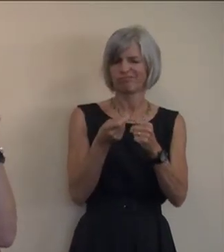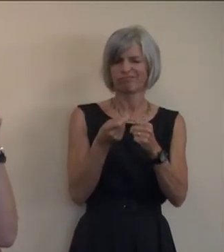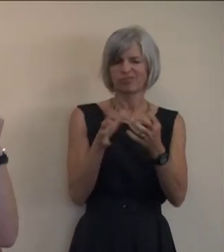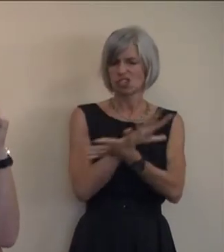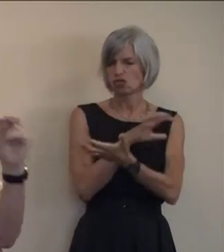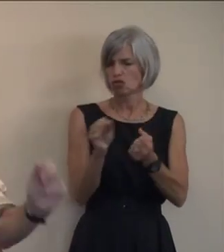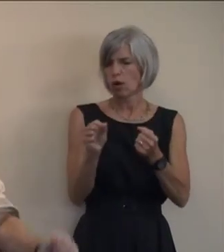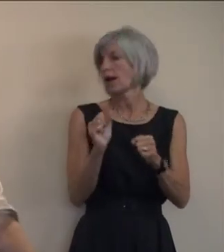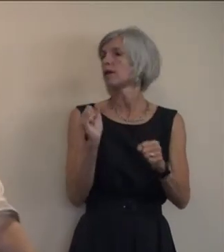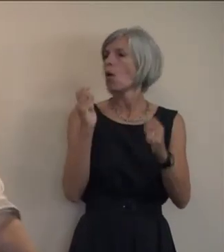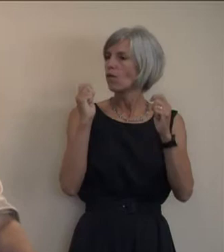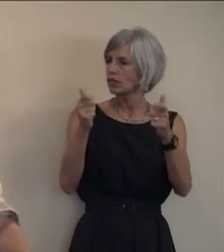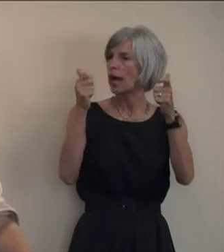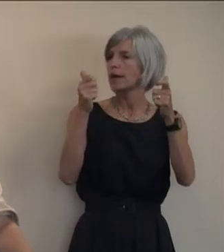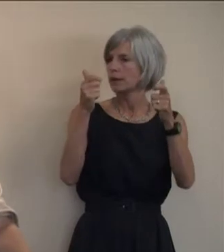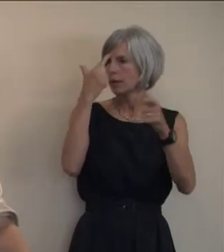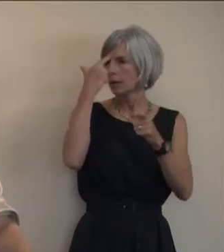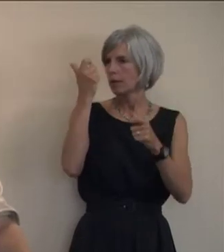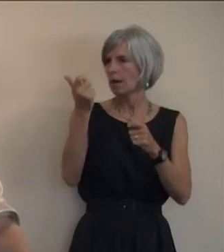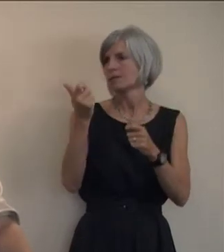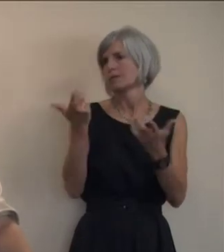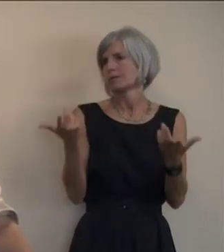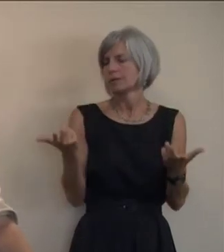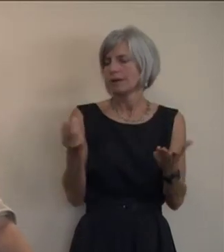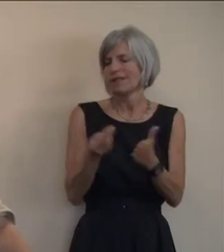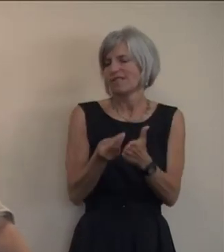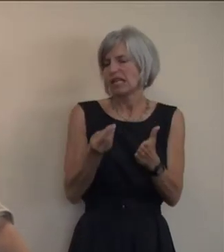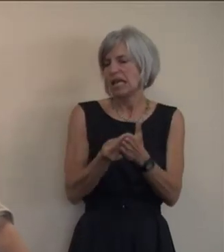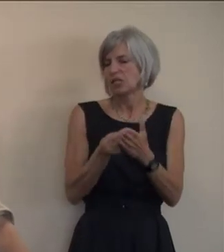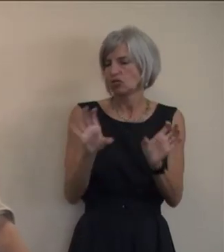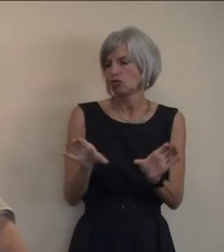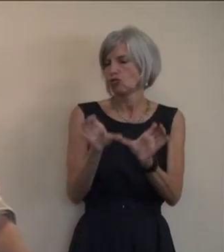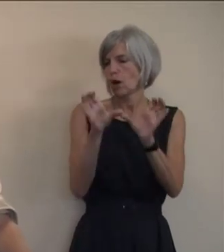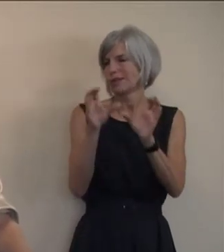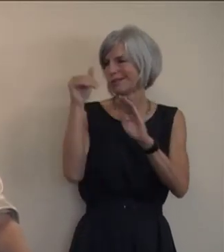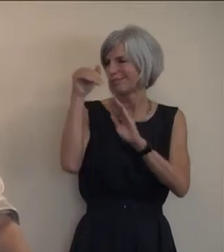because of the financial crisis and the foreclosure crisis in particular.